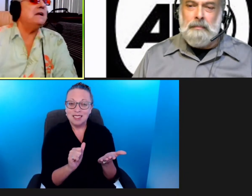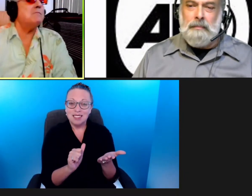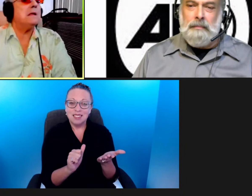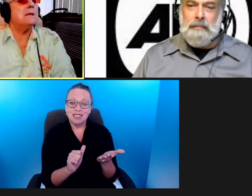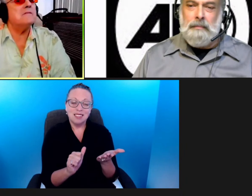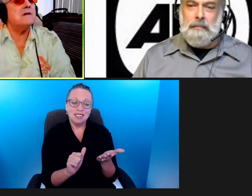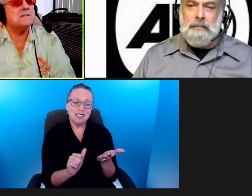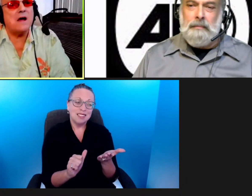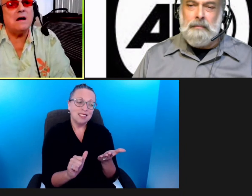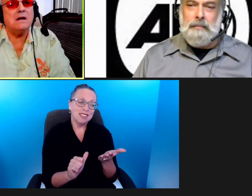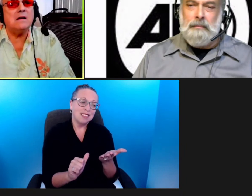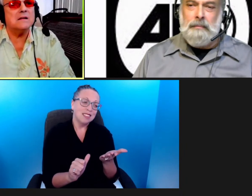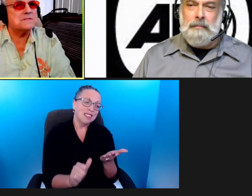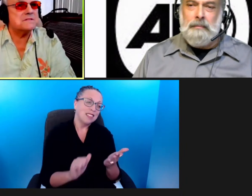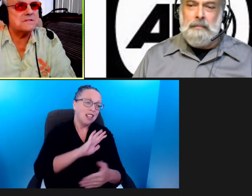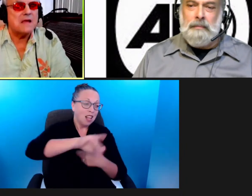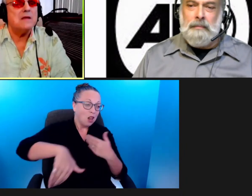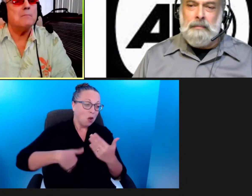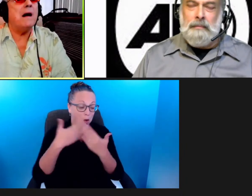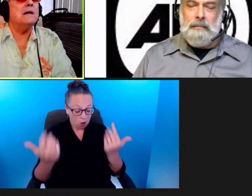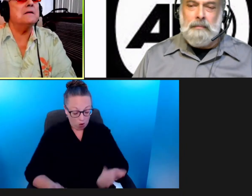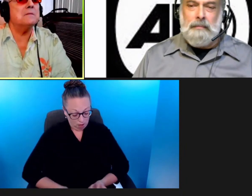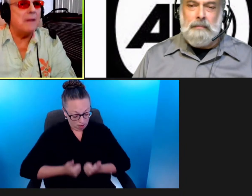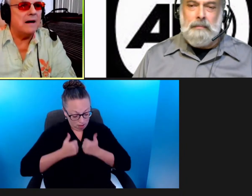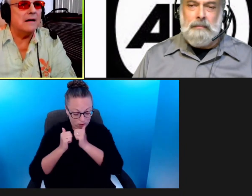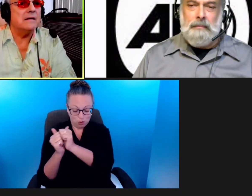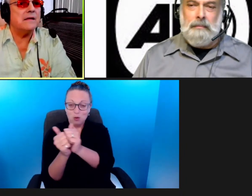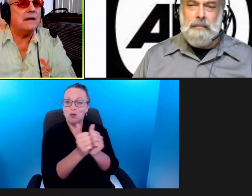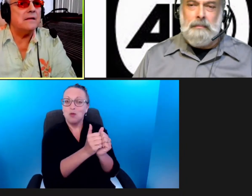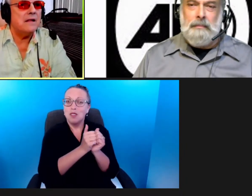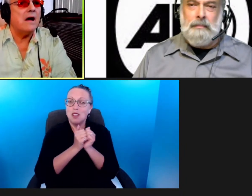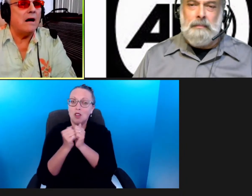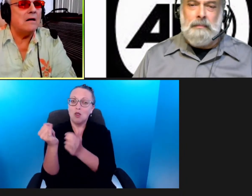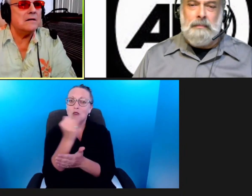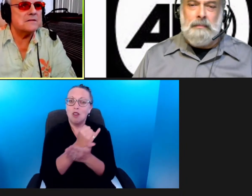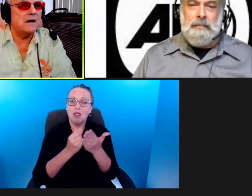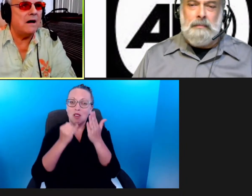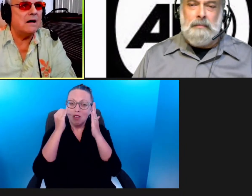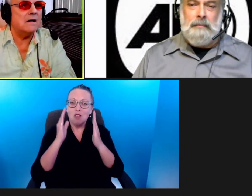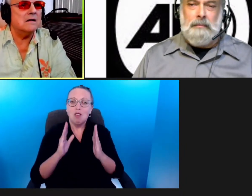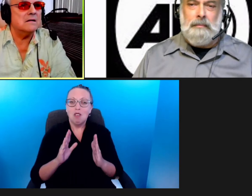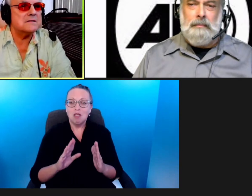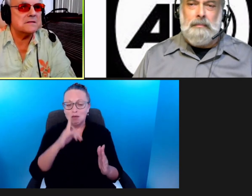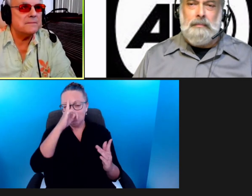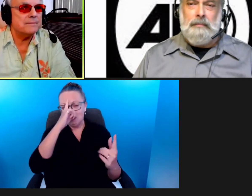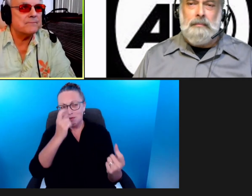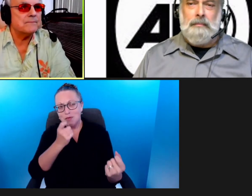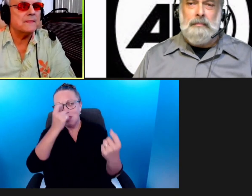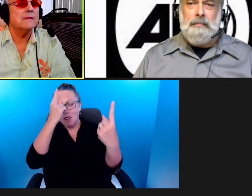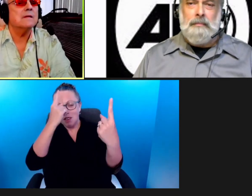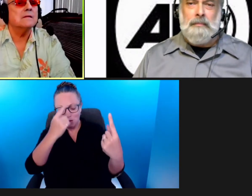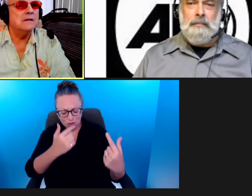That all may live as artists, mind to mind and heart to heart,